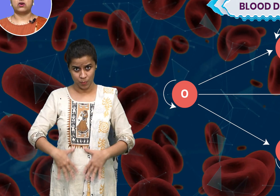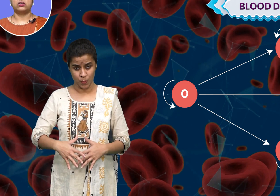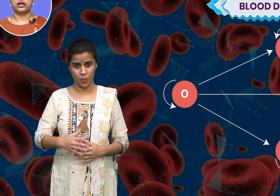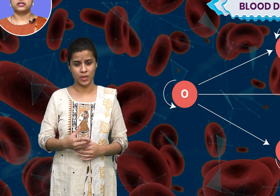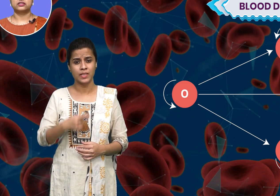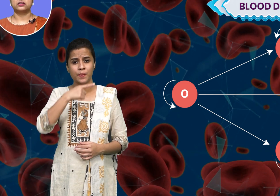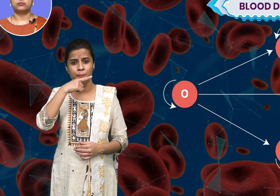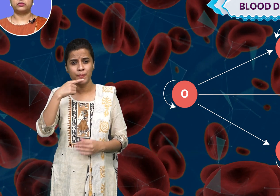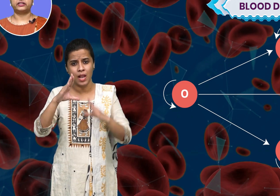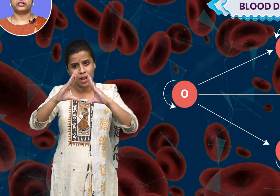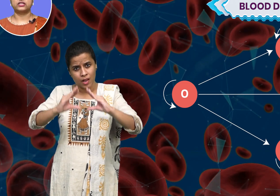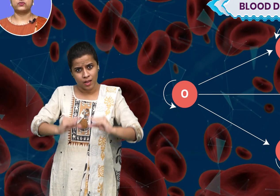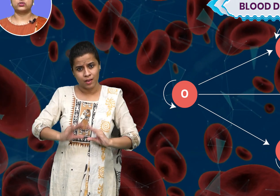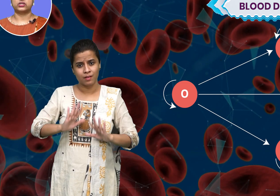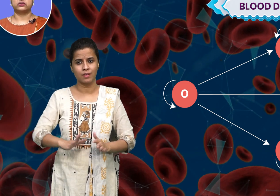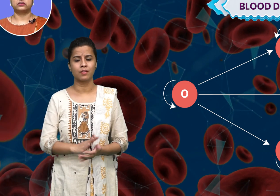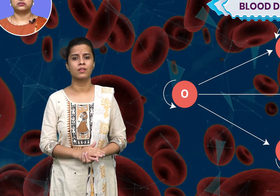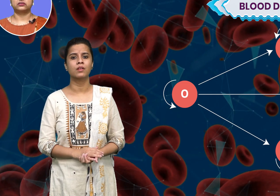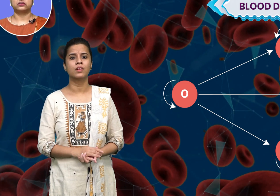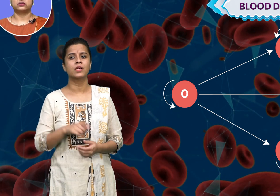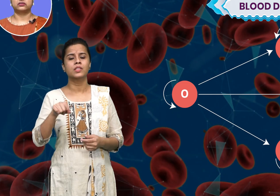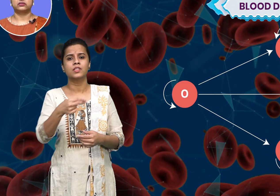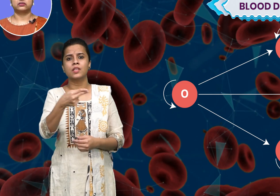This is called as blood transfusion.